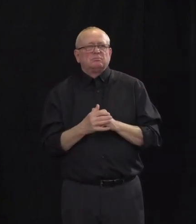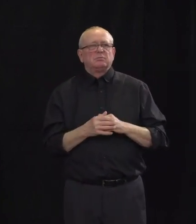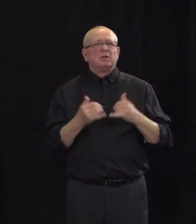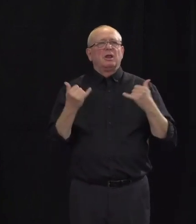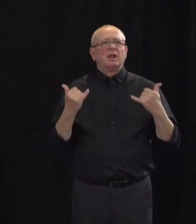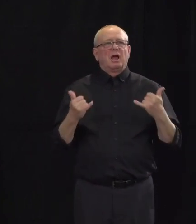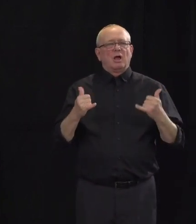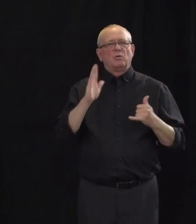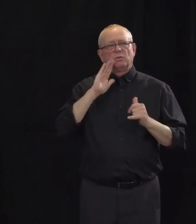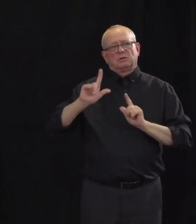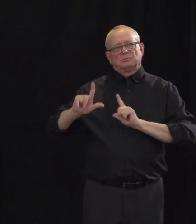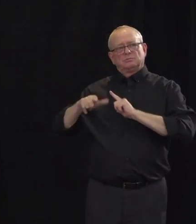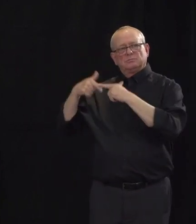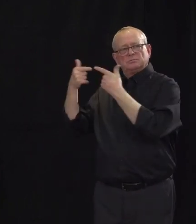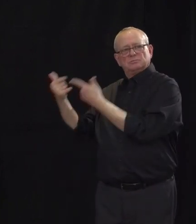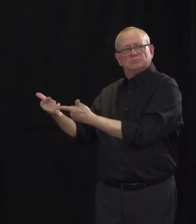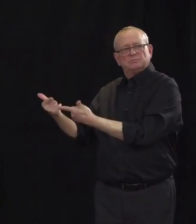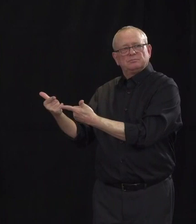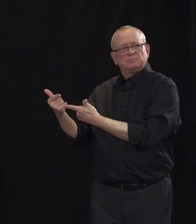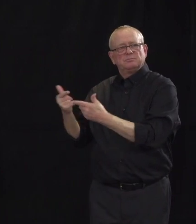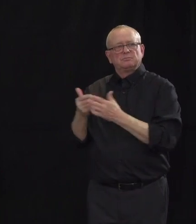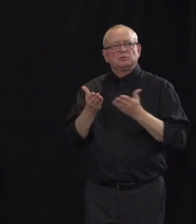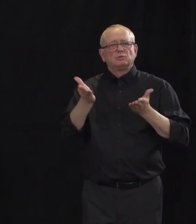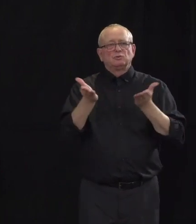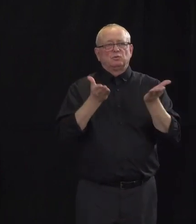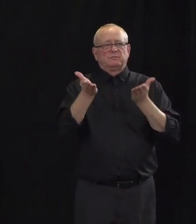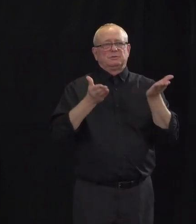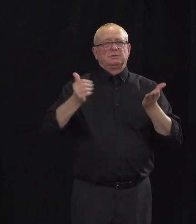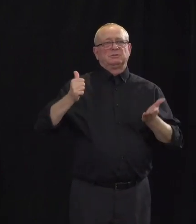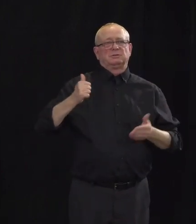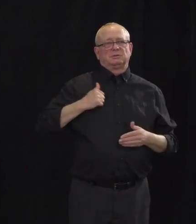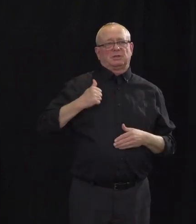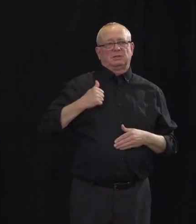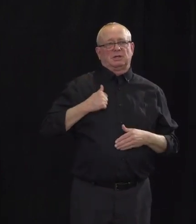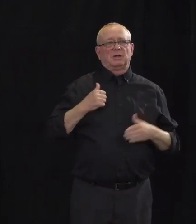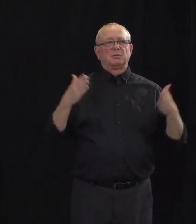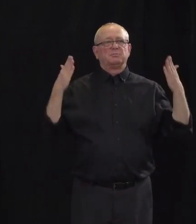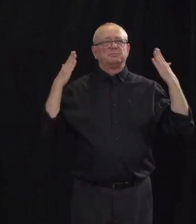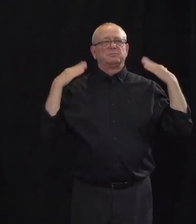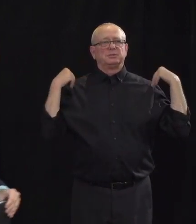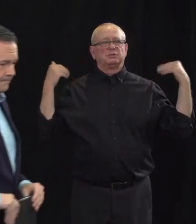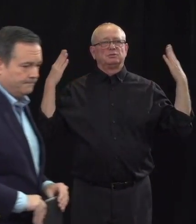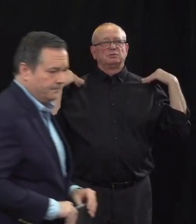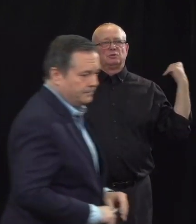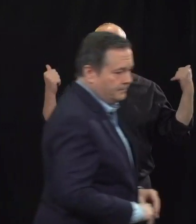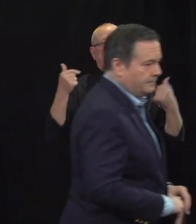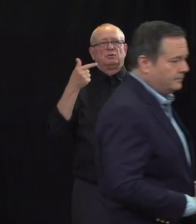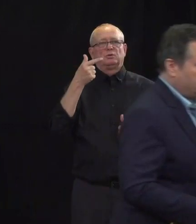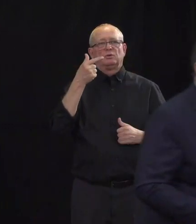balanced package that became effective at 1 o'clock today. Minister Glubish.